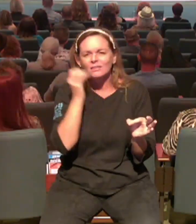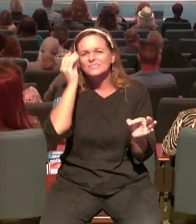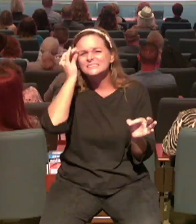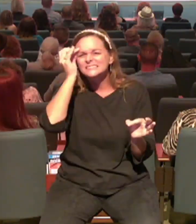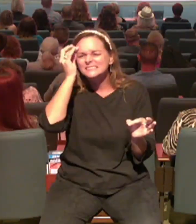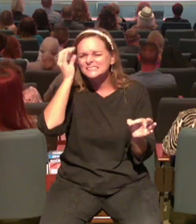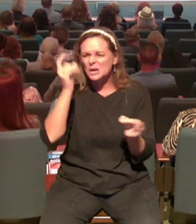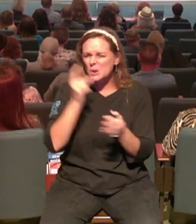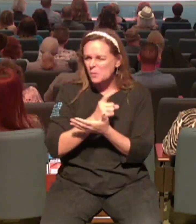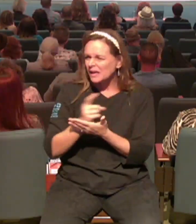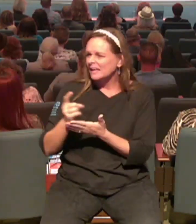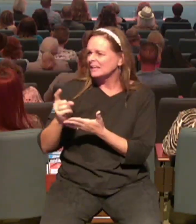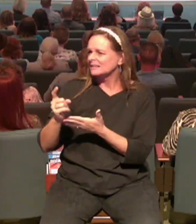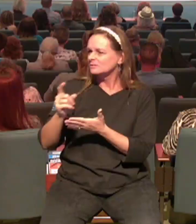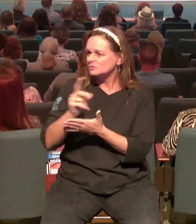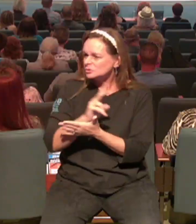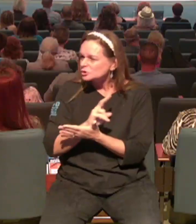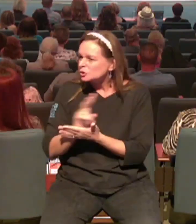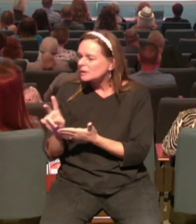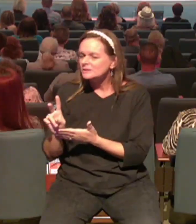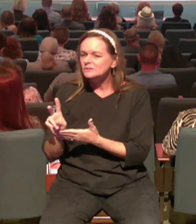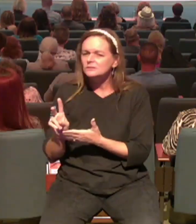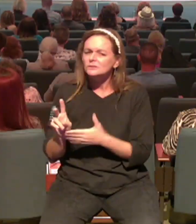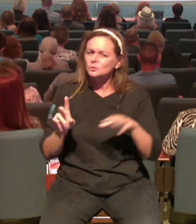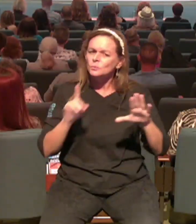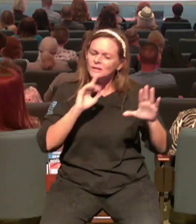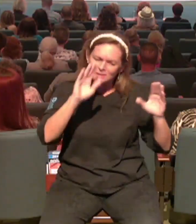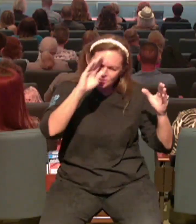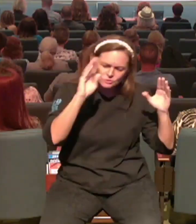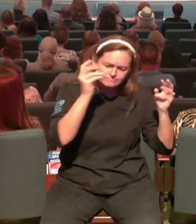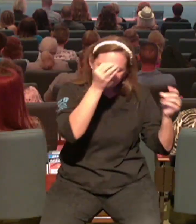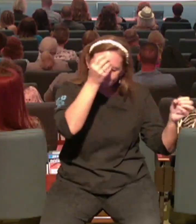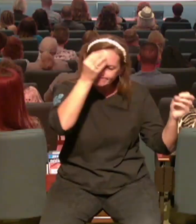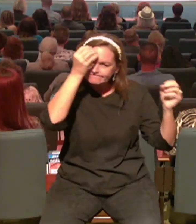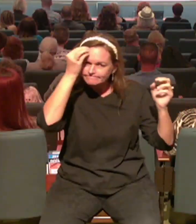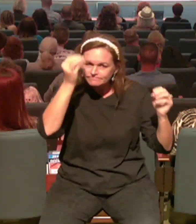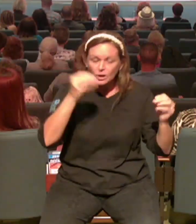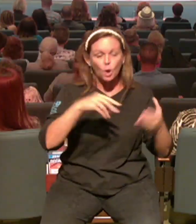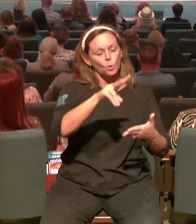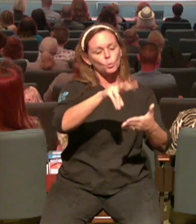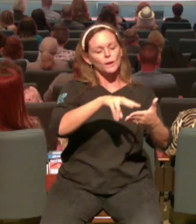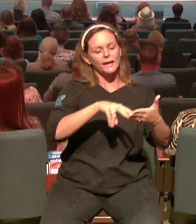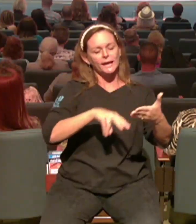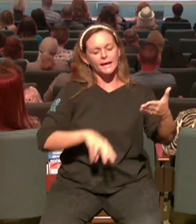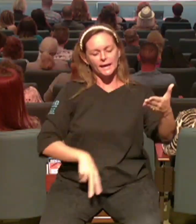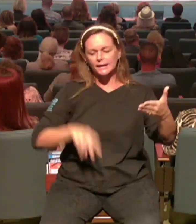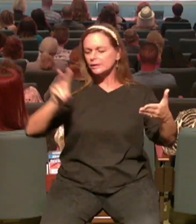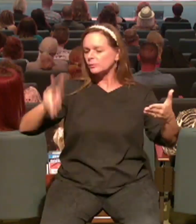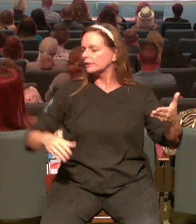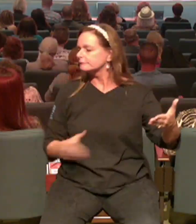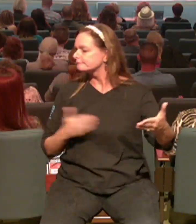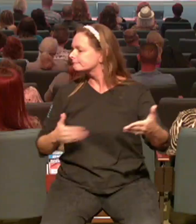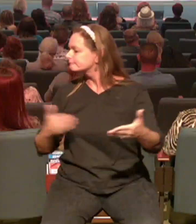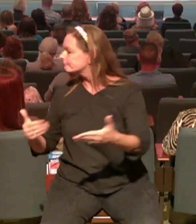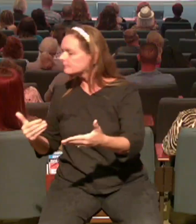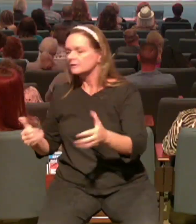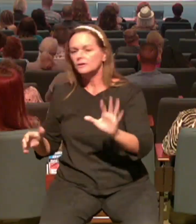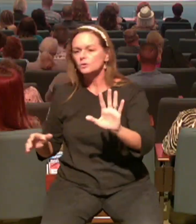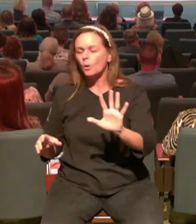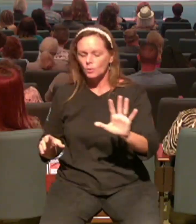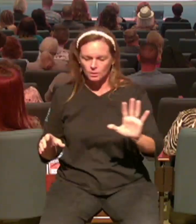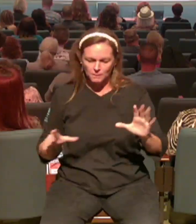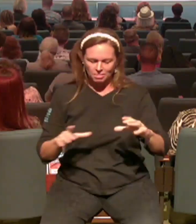couple weeks. I've been meditating on. It's good to meditate on scripture, by the way. Not just read it and kind of go through it and move on, but you open it up